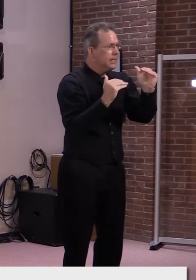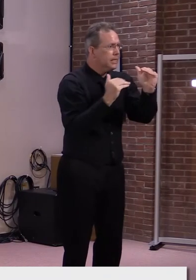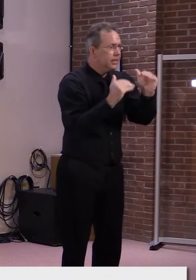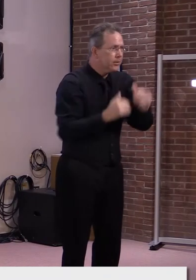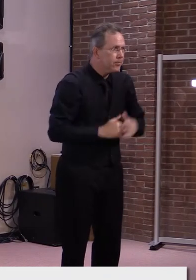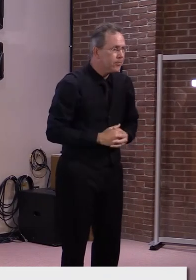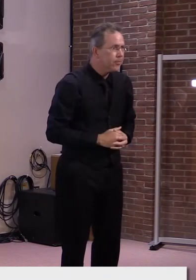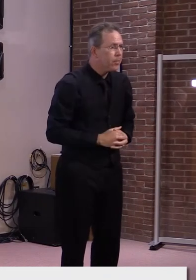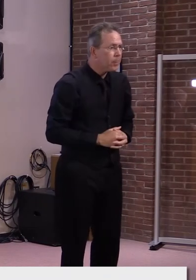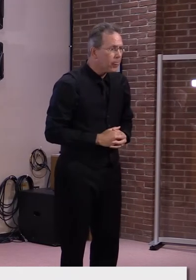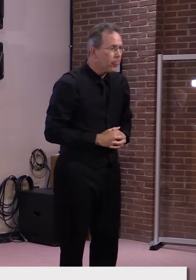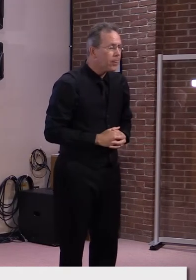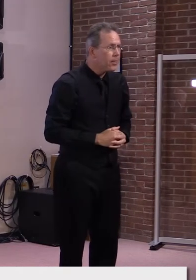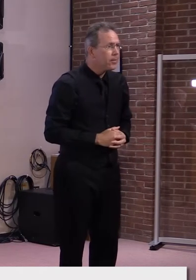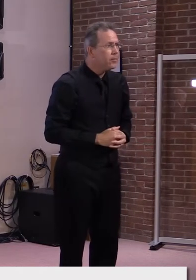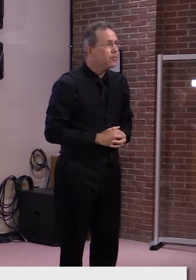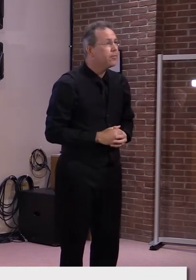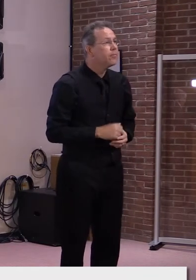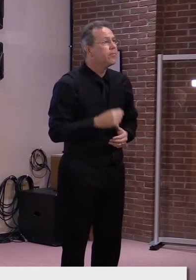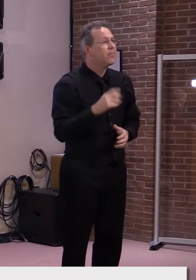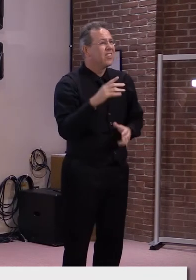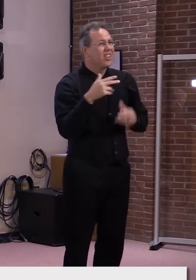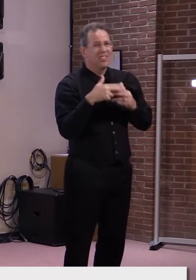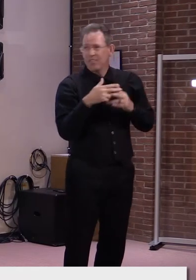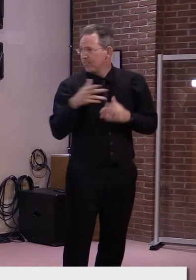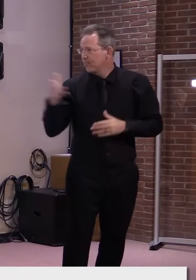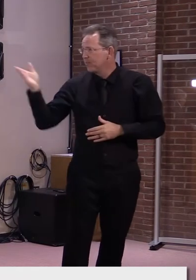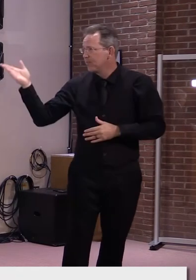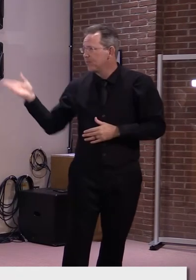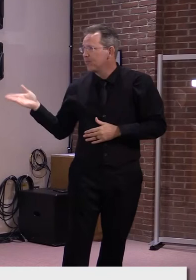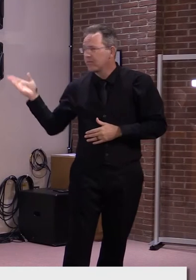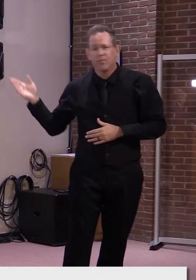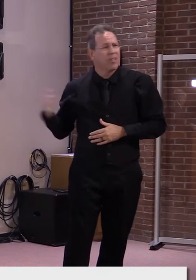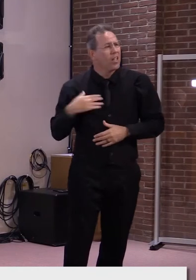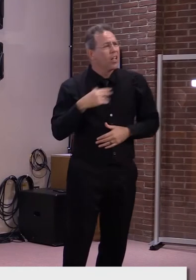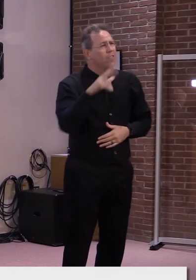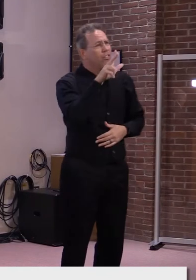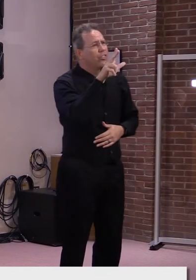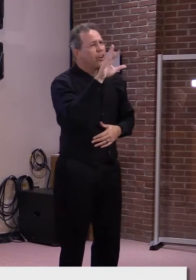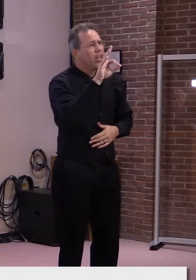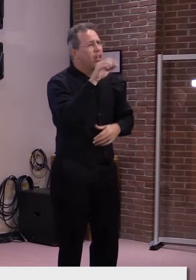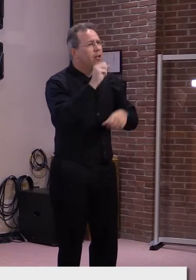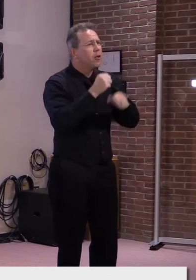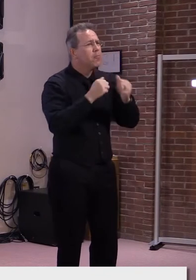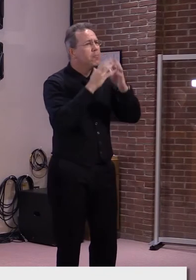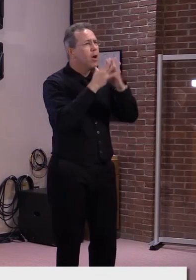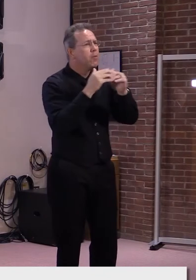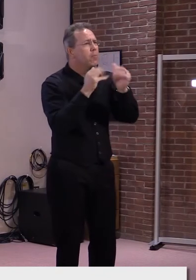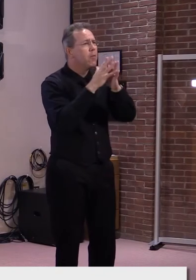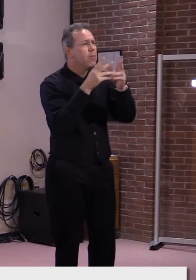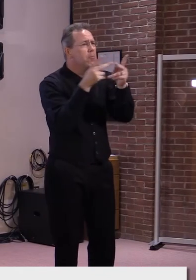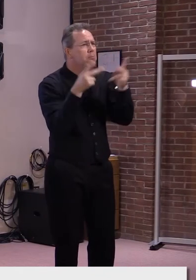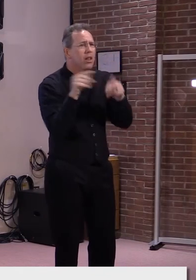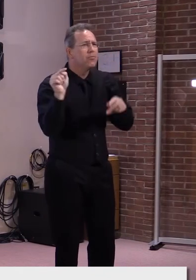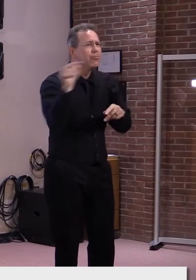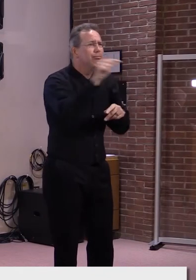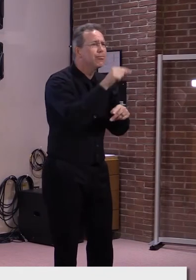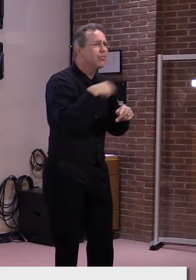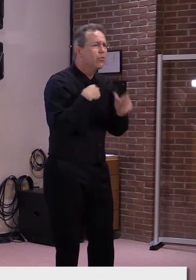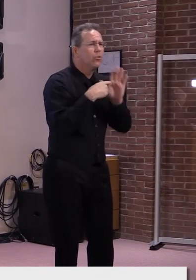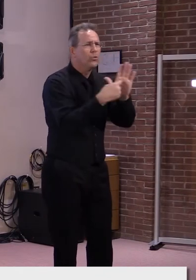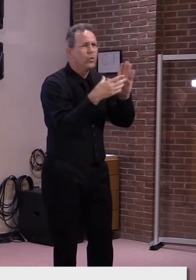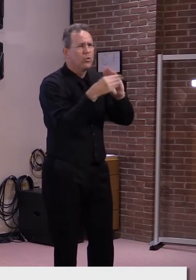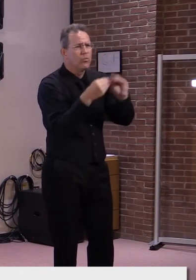Moving on to convenient opportunities to get your shot. We have 39 pop-up clinics scheduled from